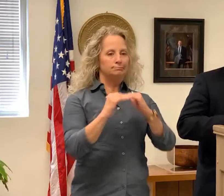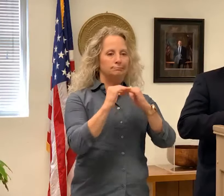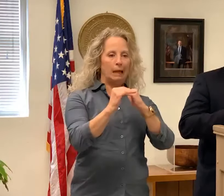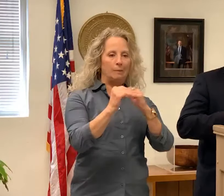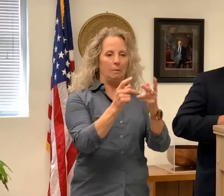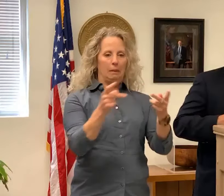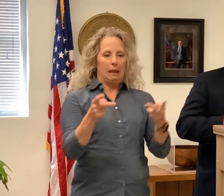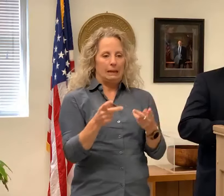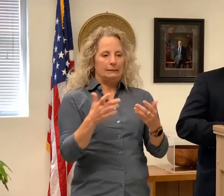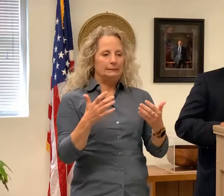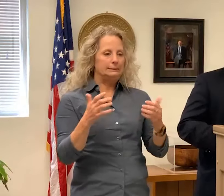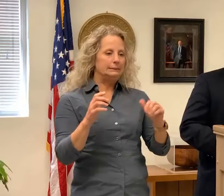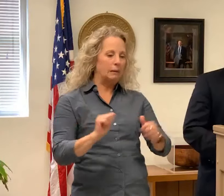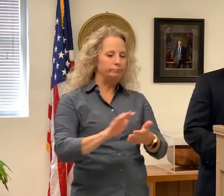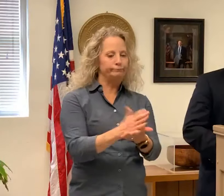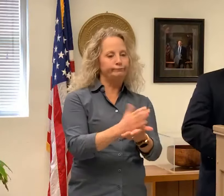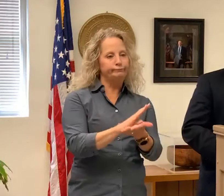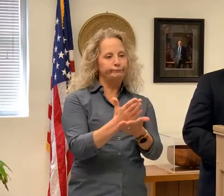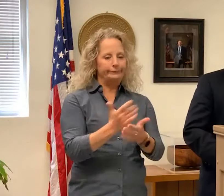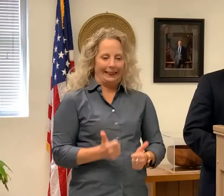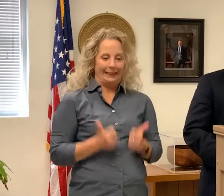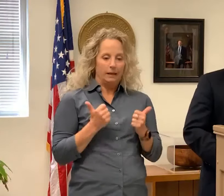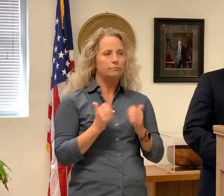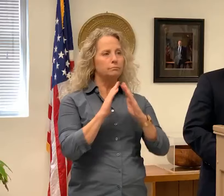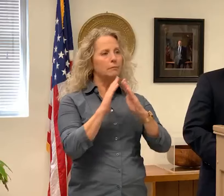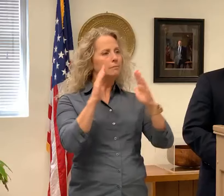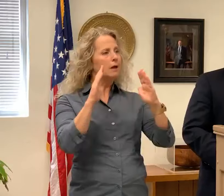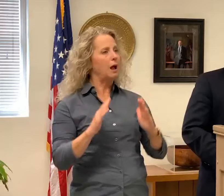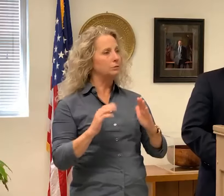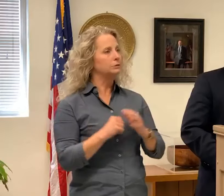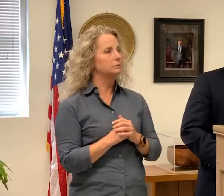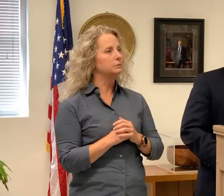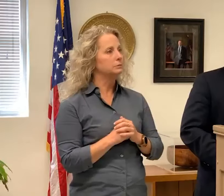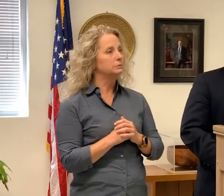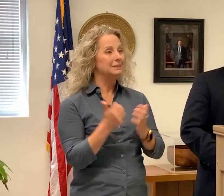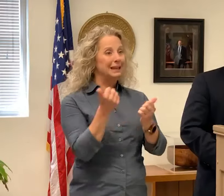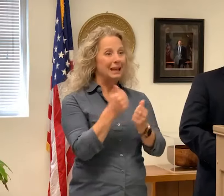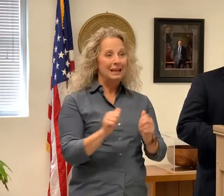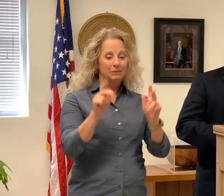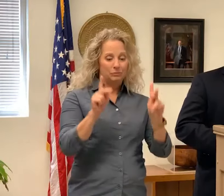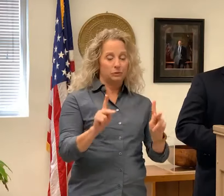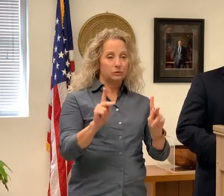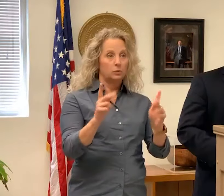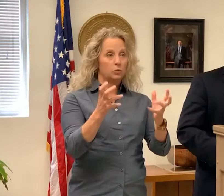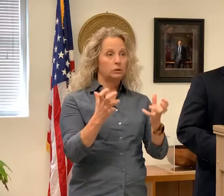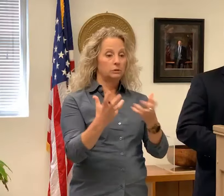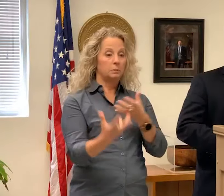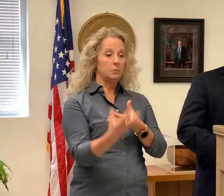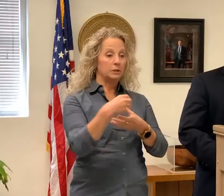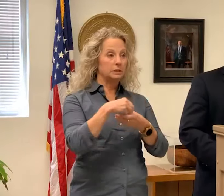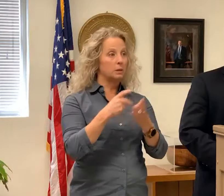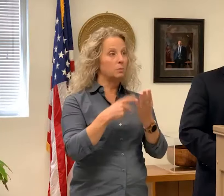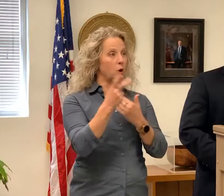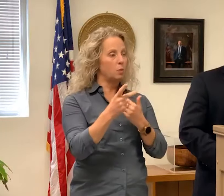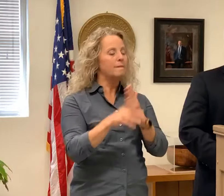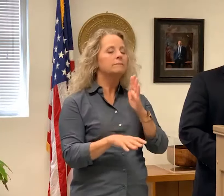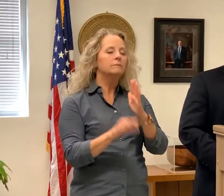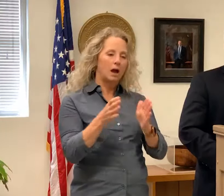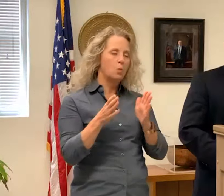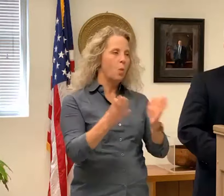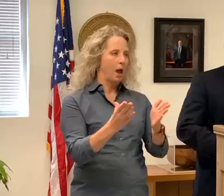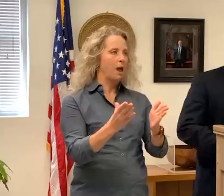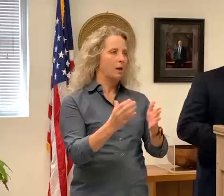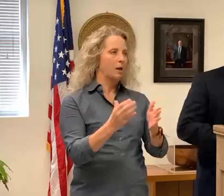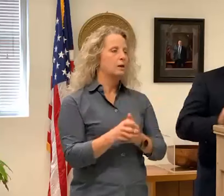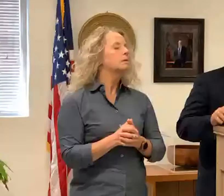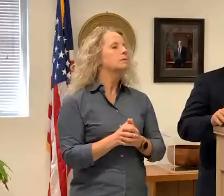stable place where they can resume their life, a house. So anyone out there that would like to participate in the program will find a way.